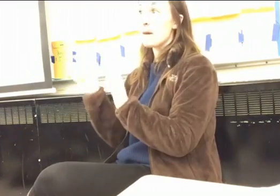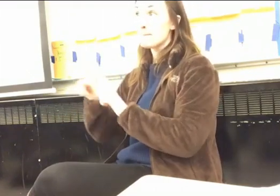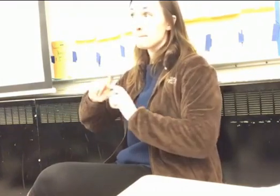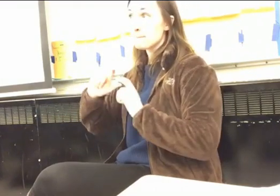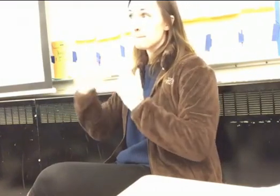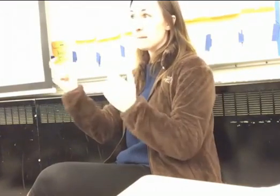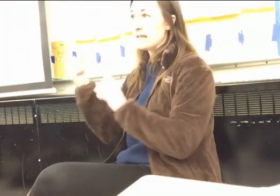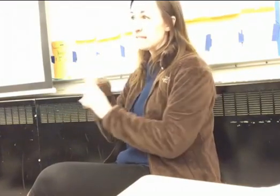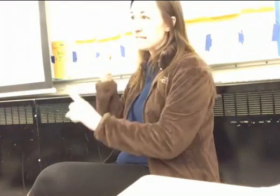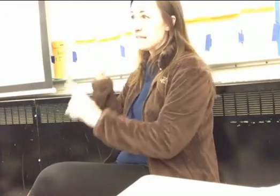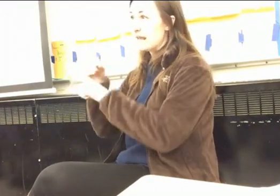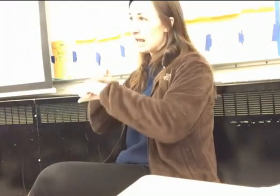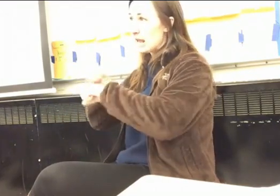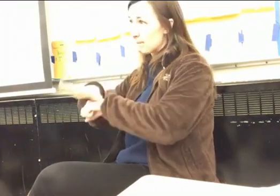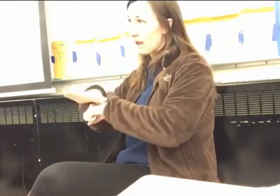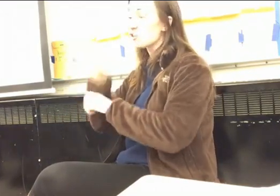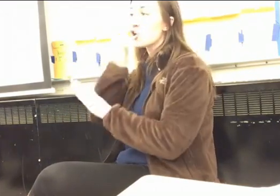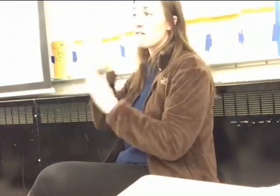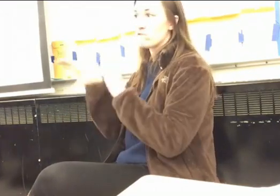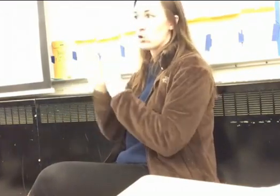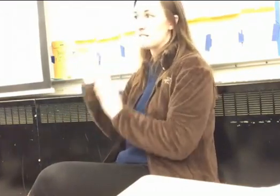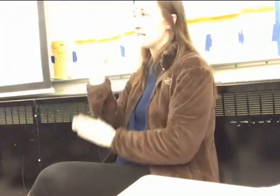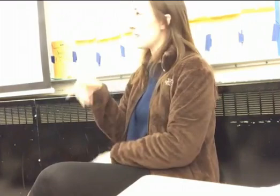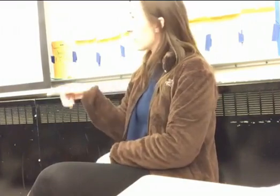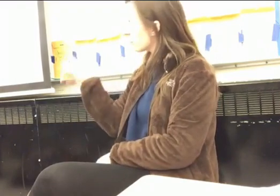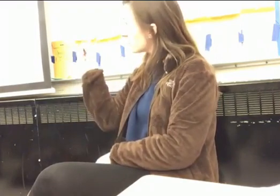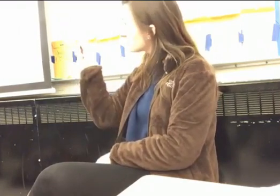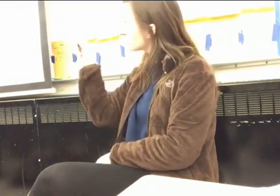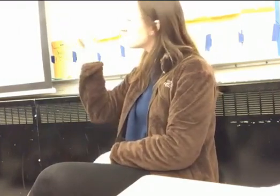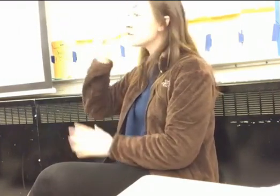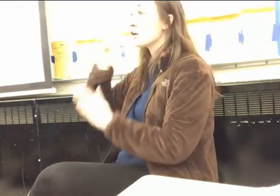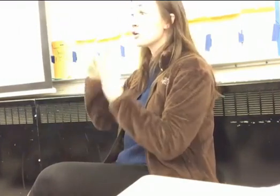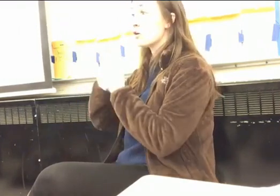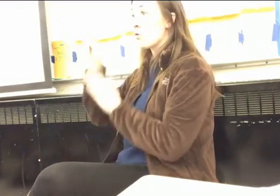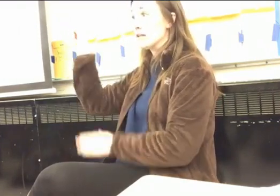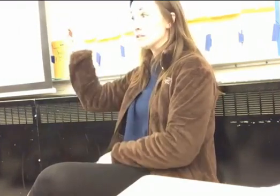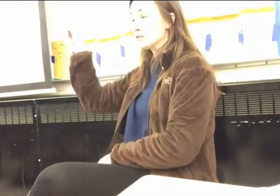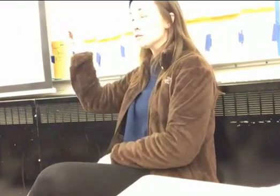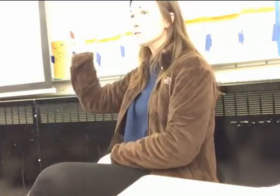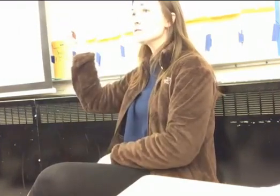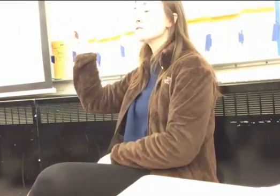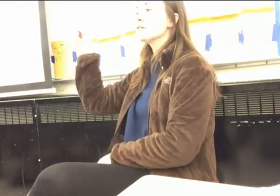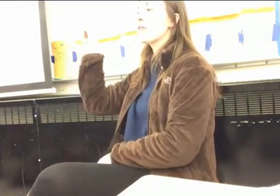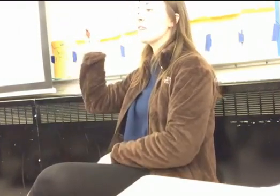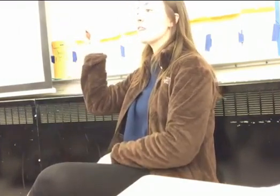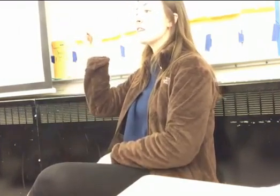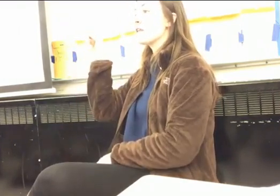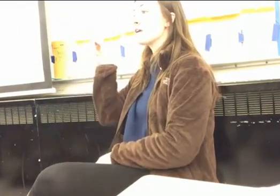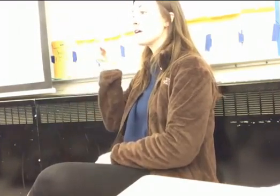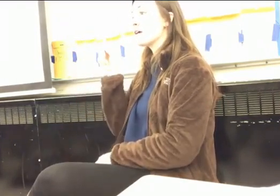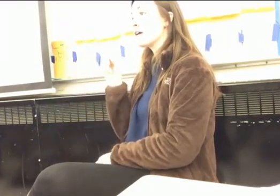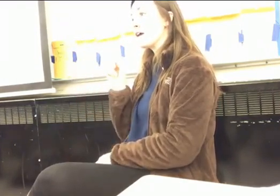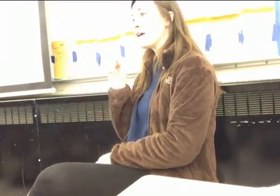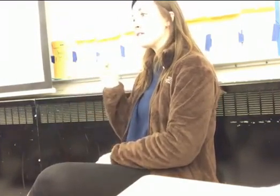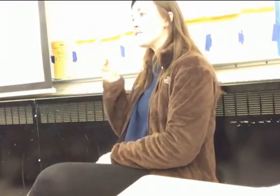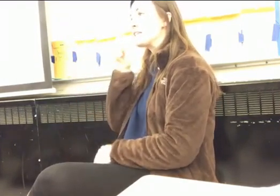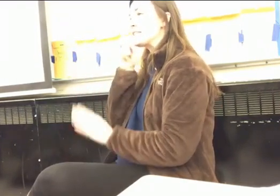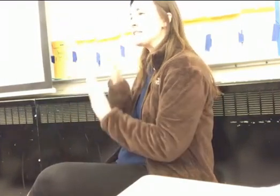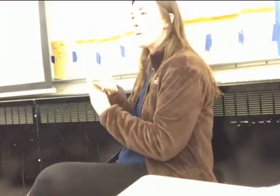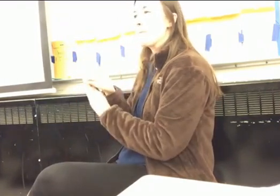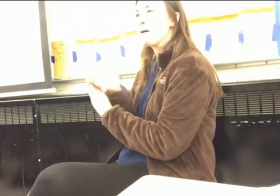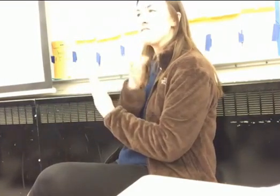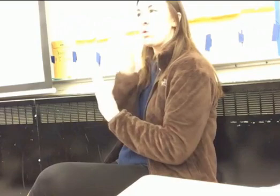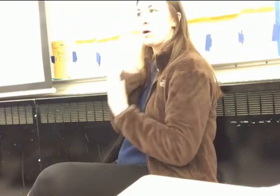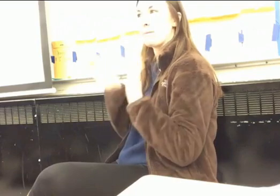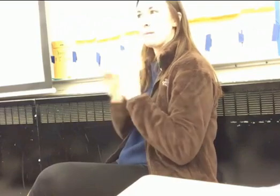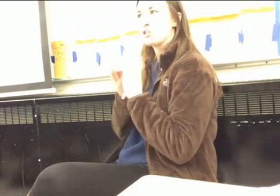is going to be from photos like this. Now, you'll notice with this photo, this is the before picture. So if you think about